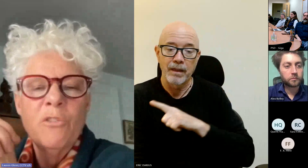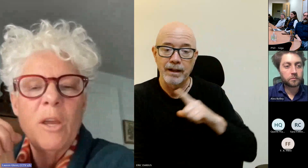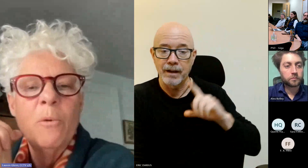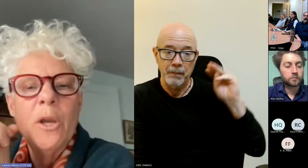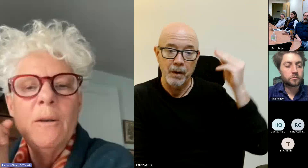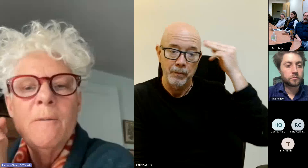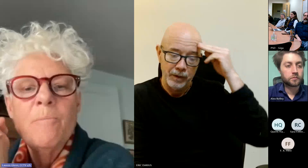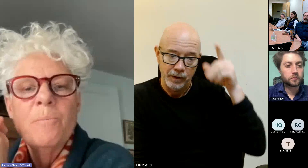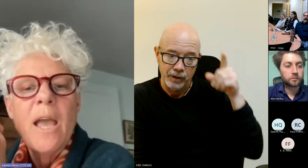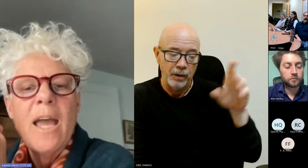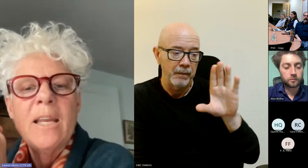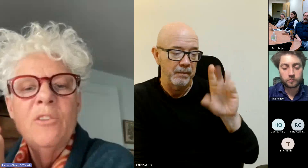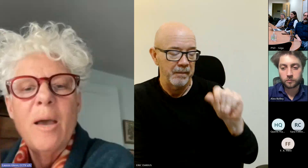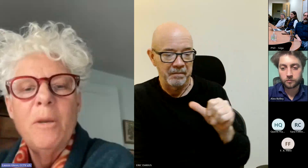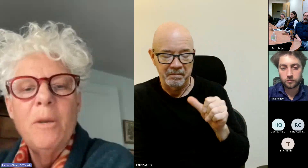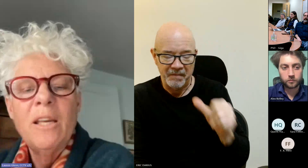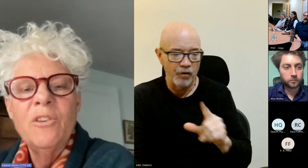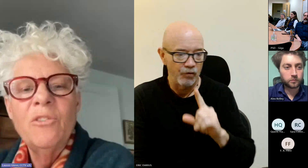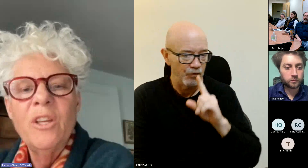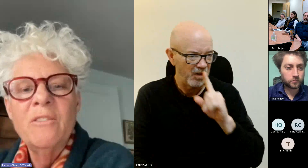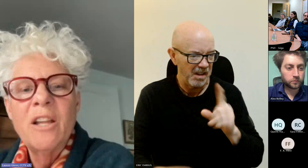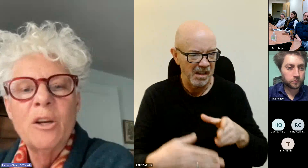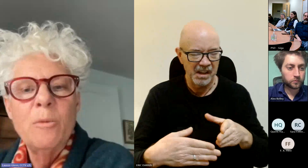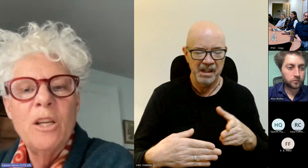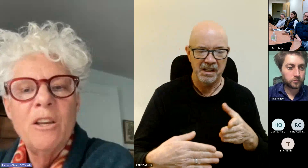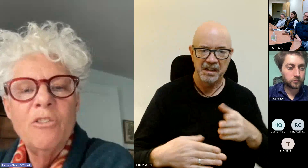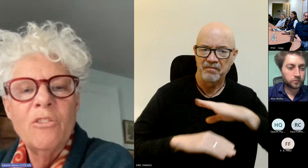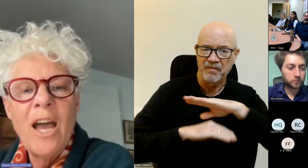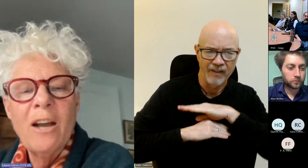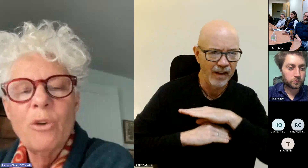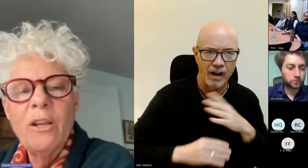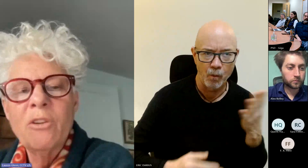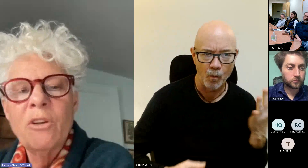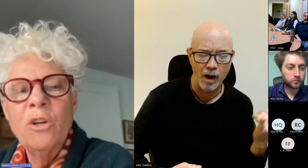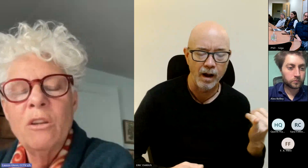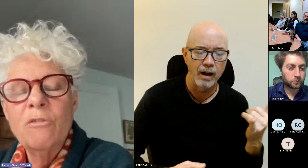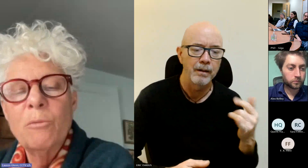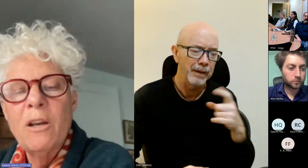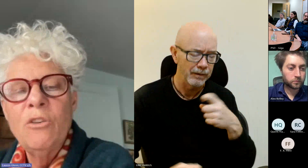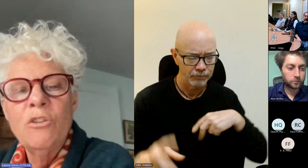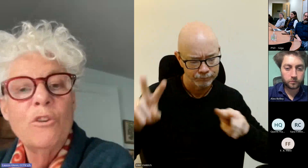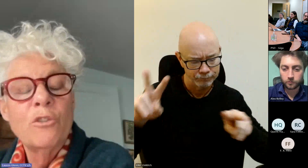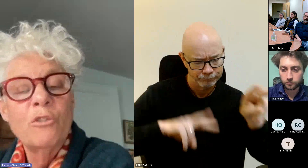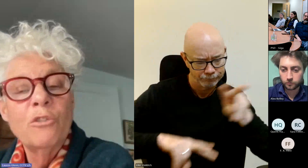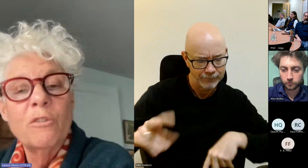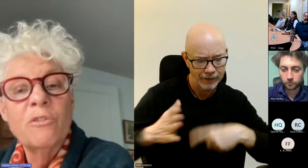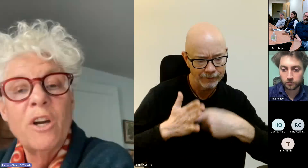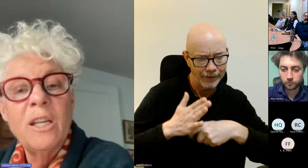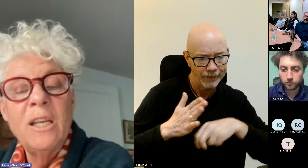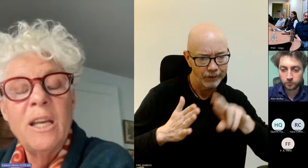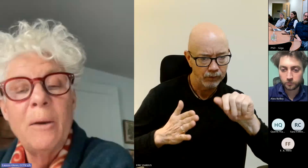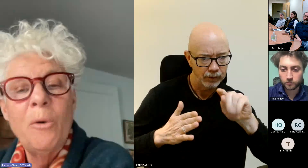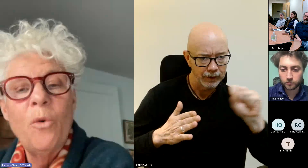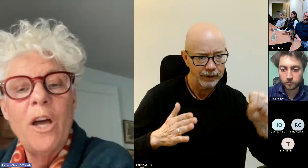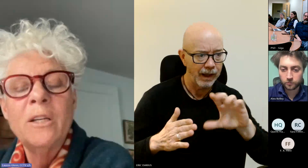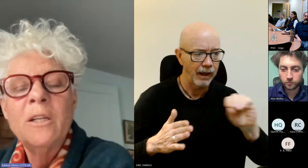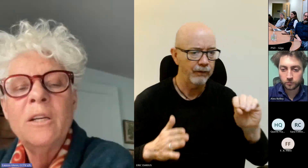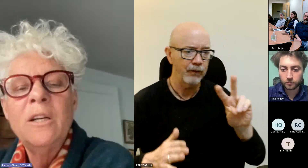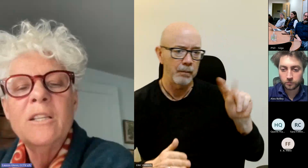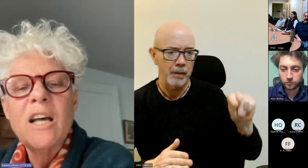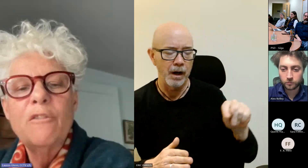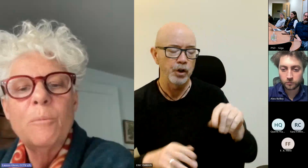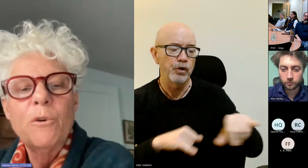from our standpoint. And examining the telecommunications tax rates, including the Vermont Universal Service Fund,